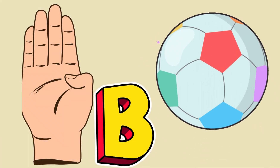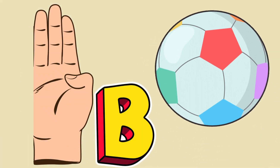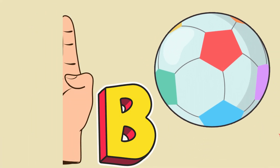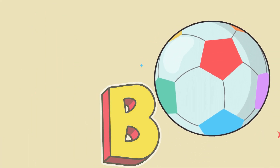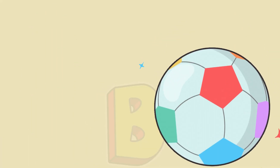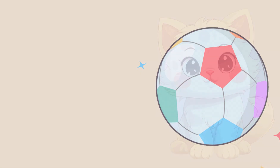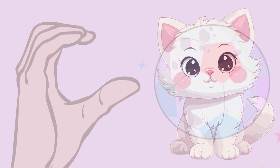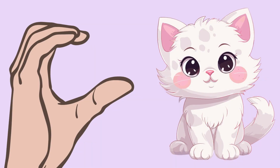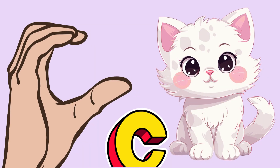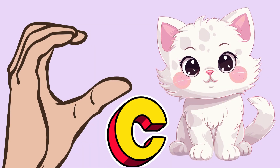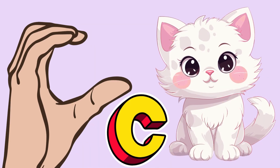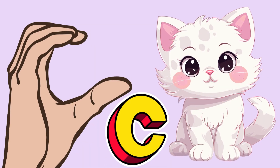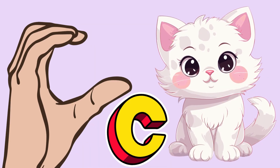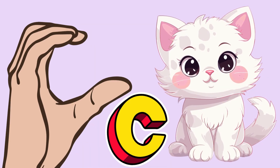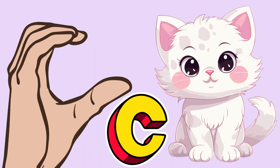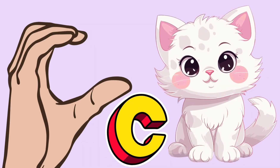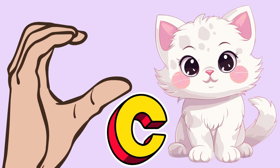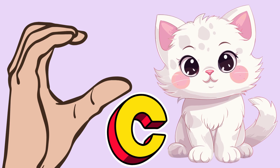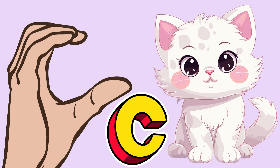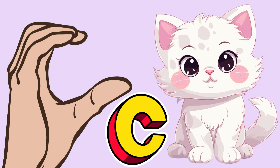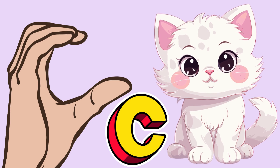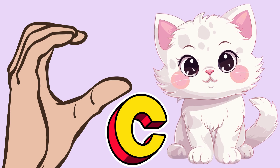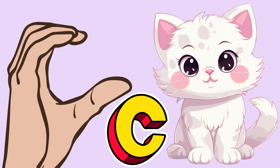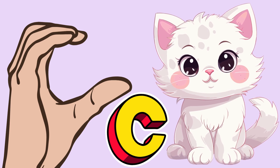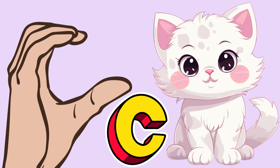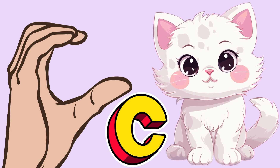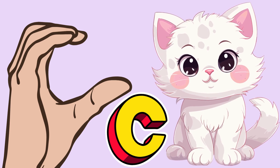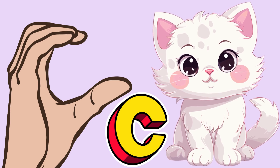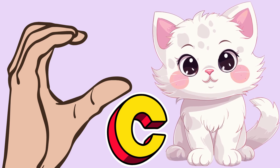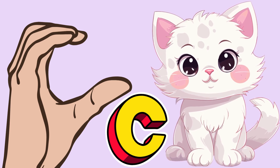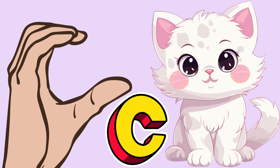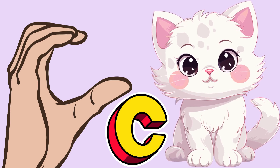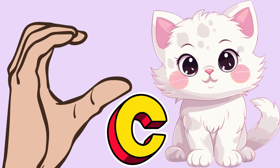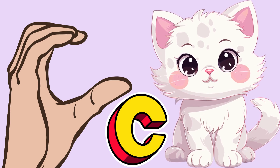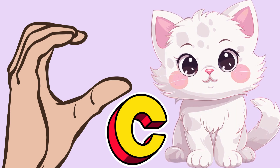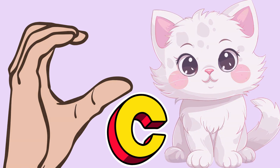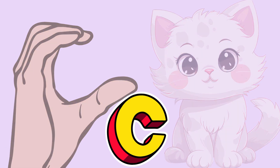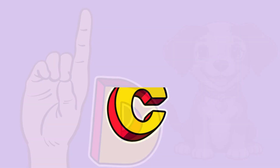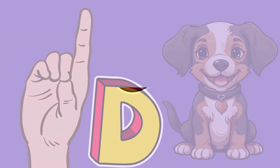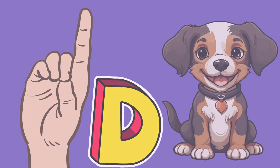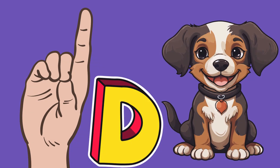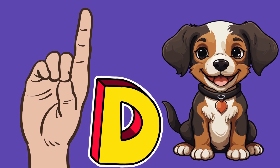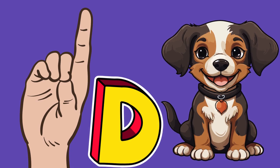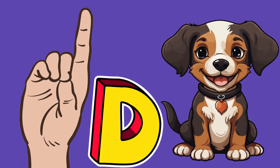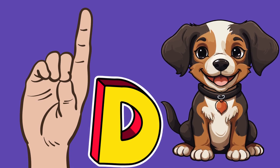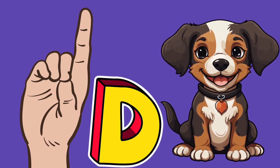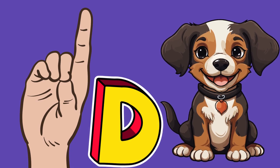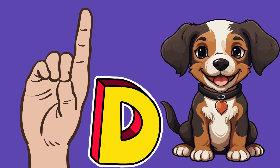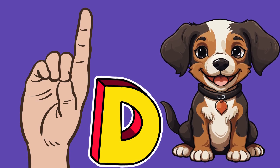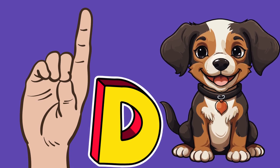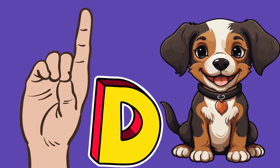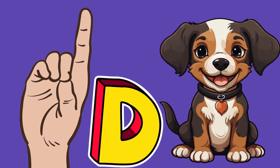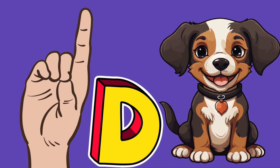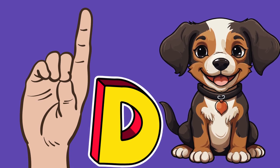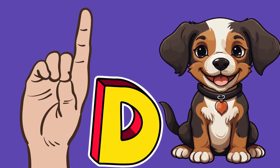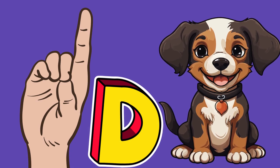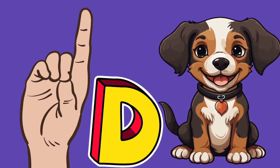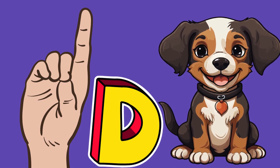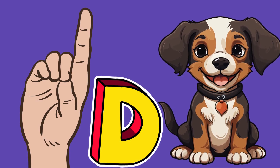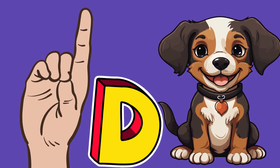Ball. C is for cat. Cat. D is for dog.